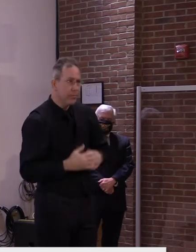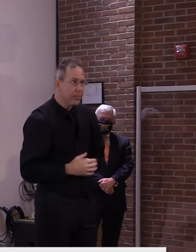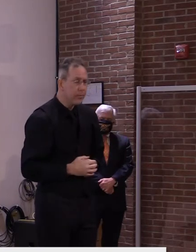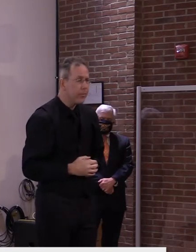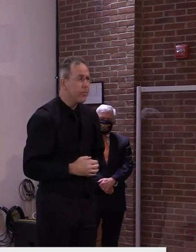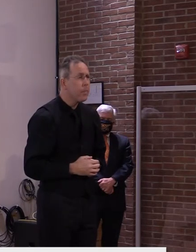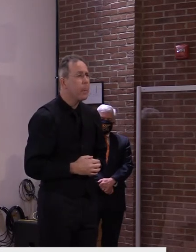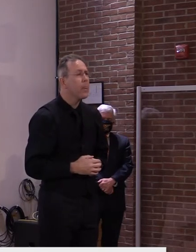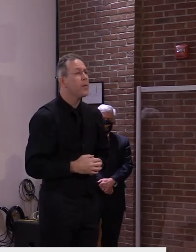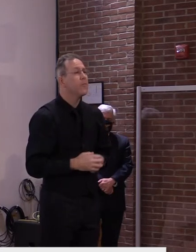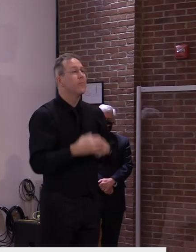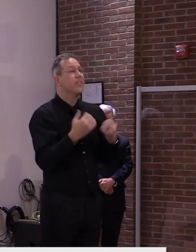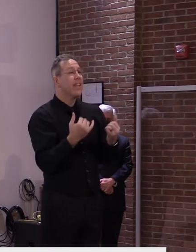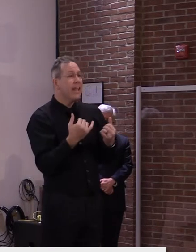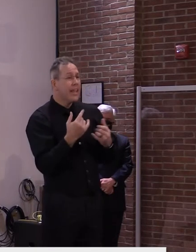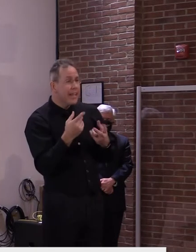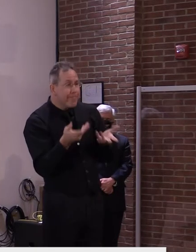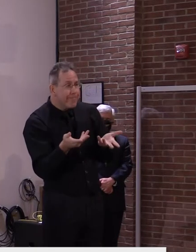contacts,